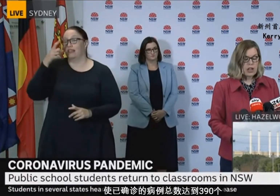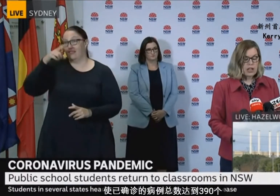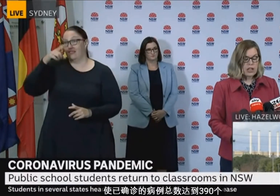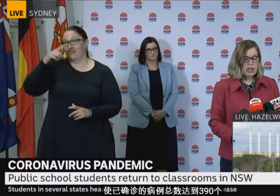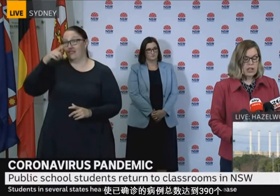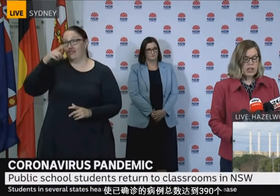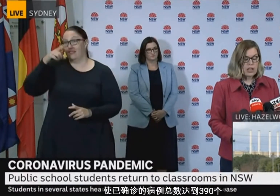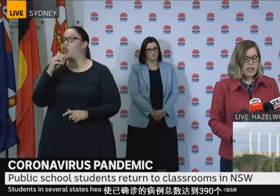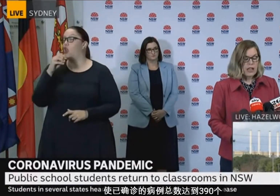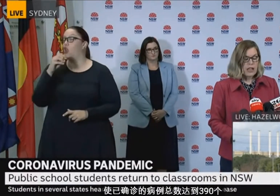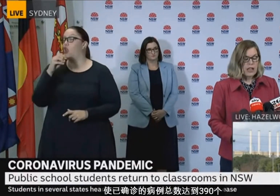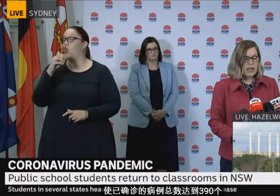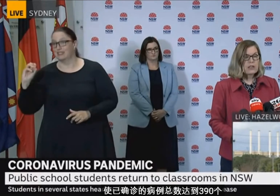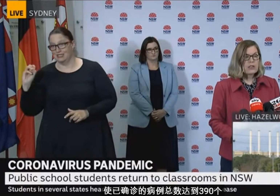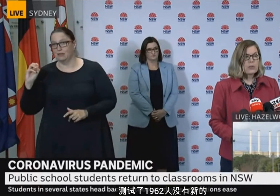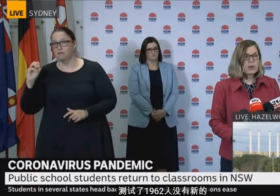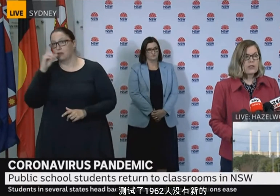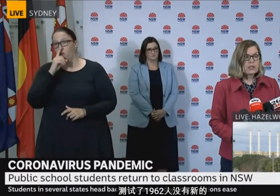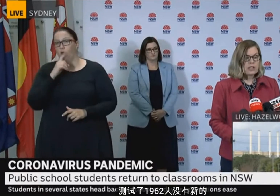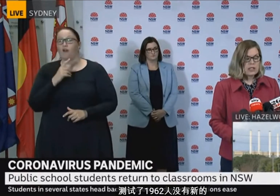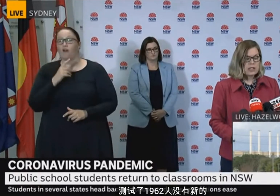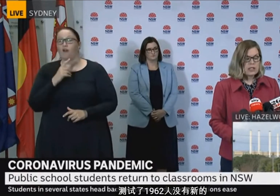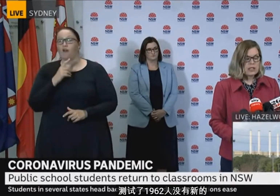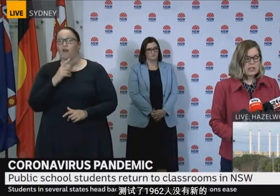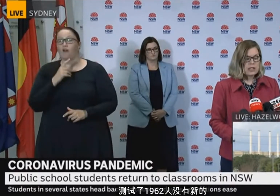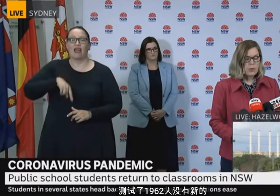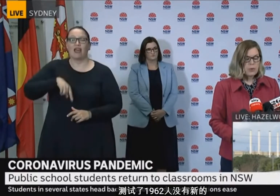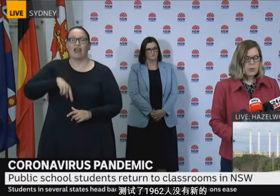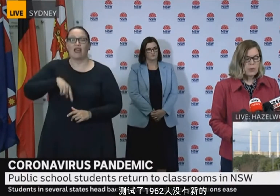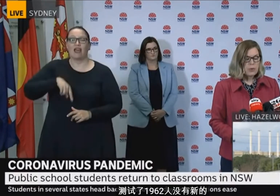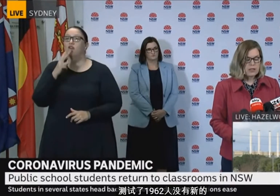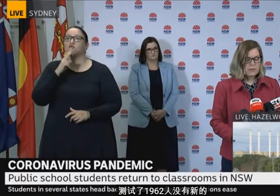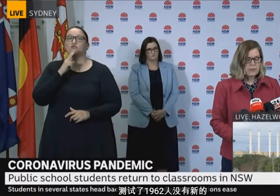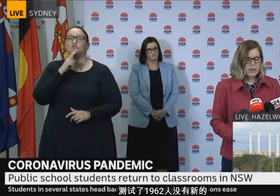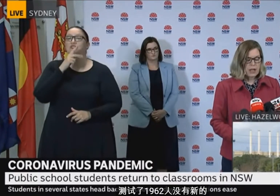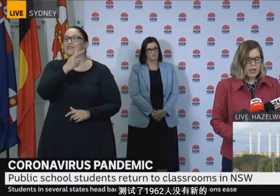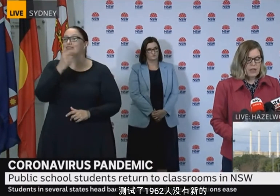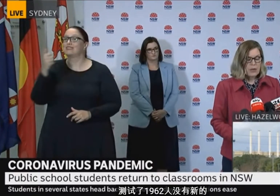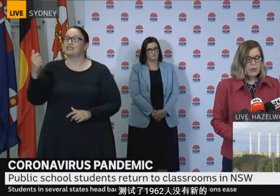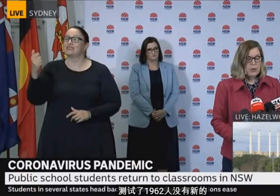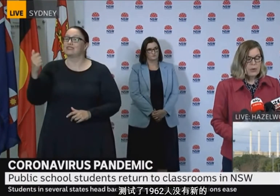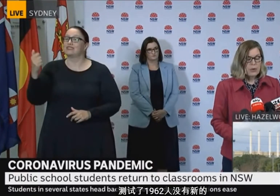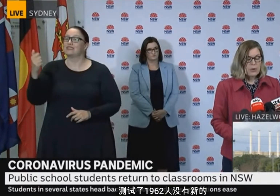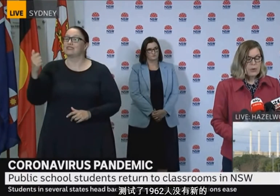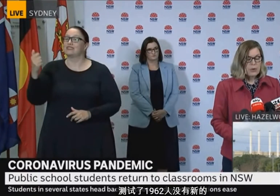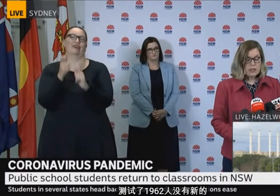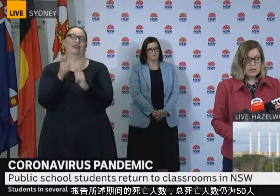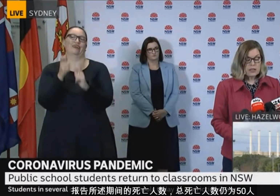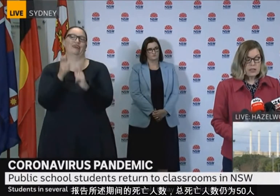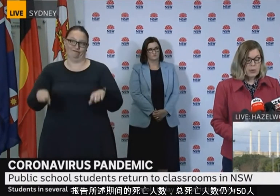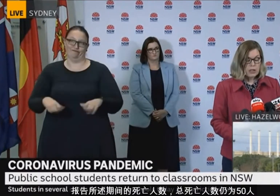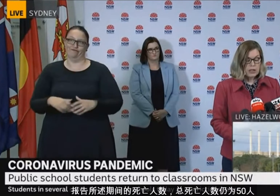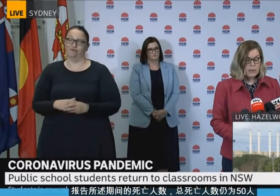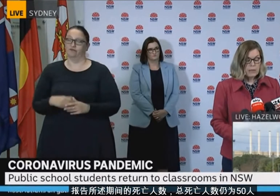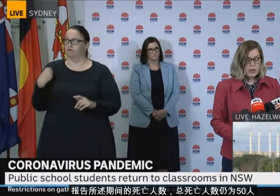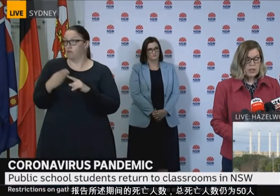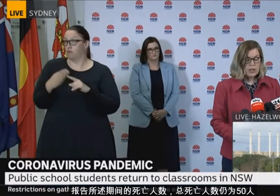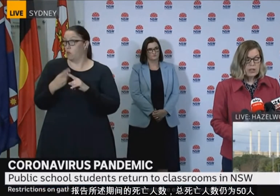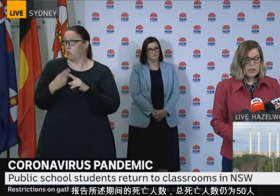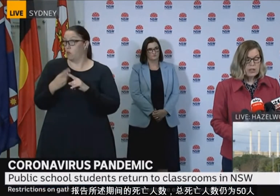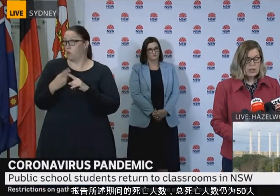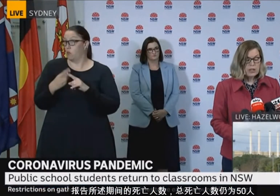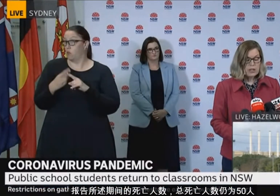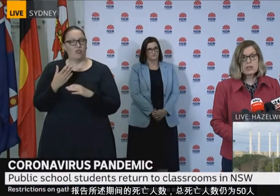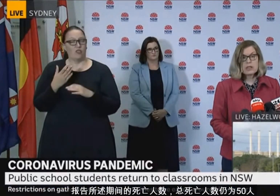to 3,090, and 4,276 people were tested. There were no new deaths